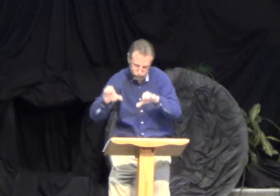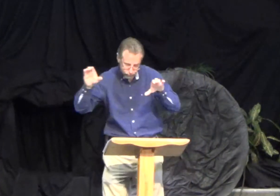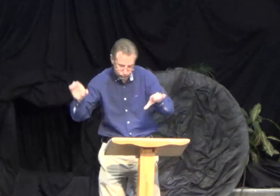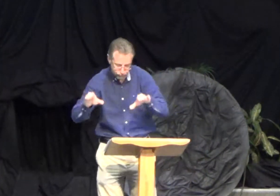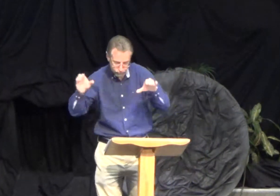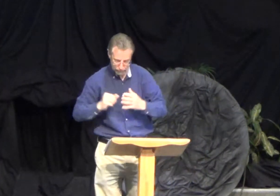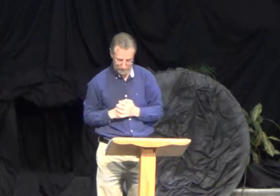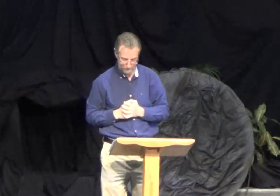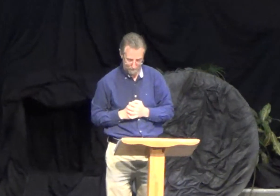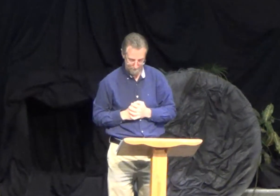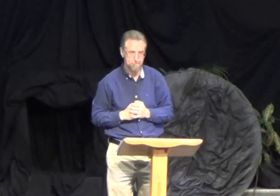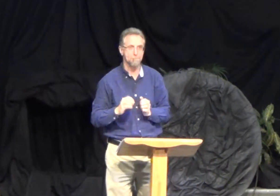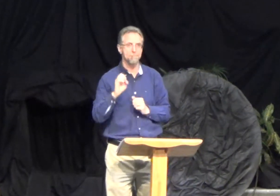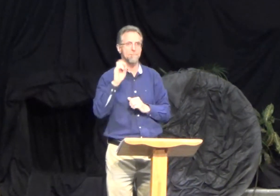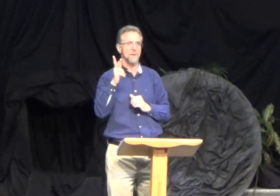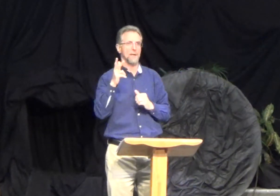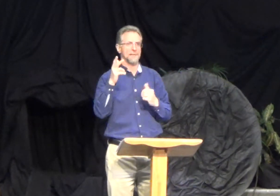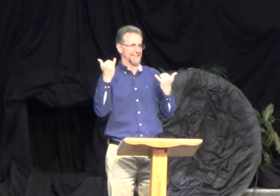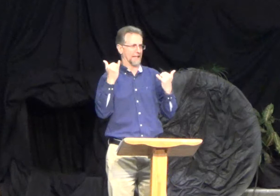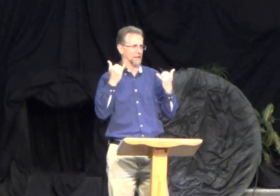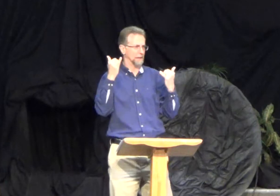The increase of those who are faithful.